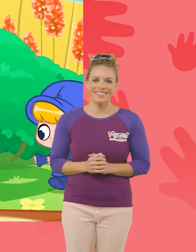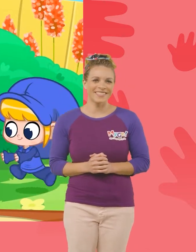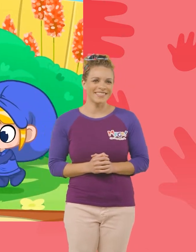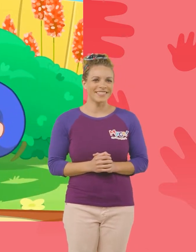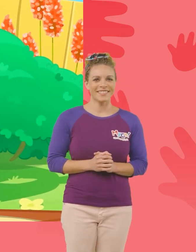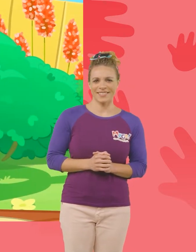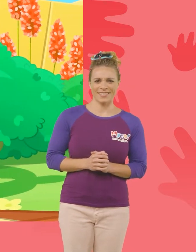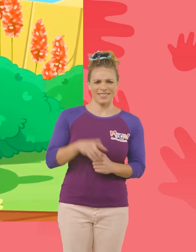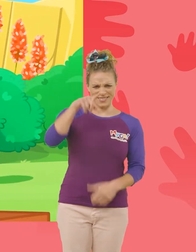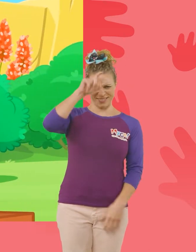Huh?